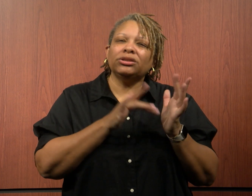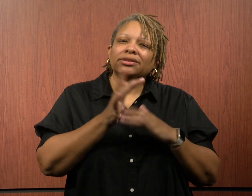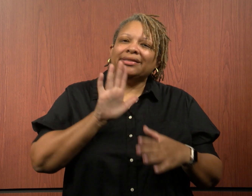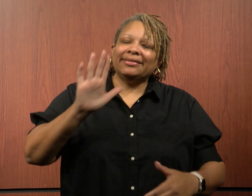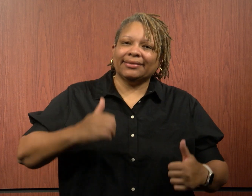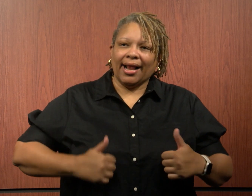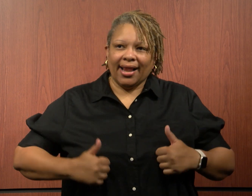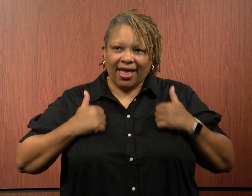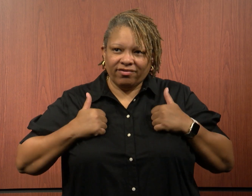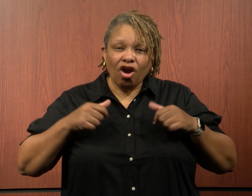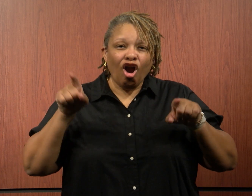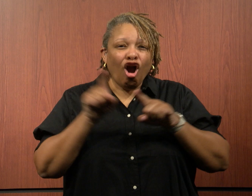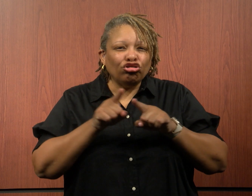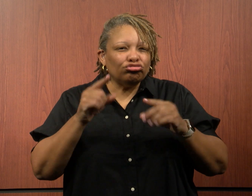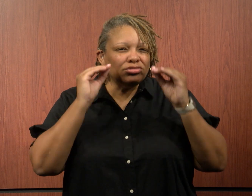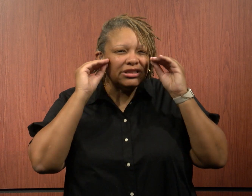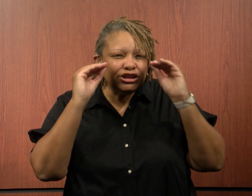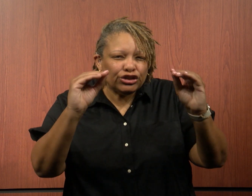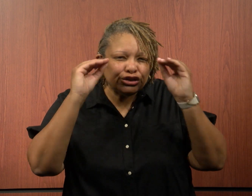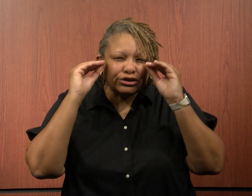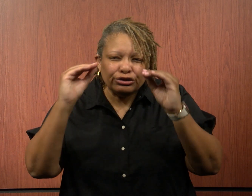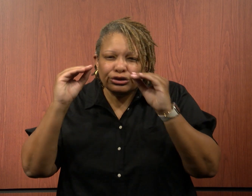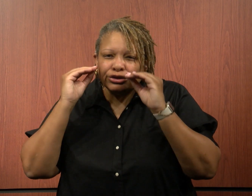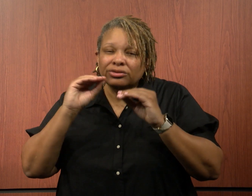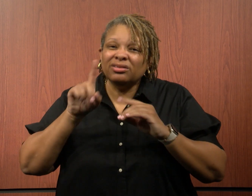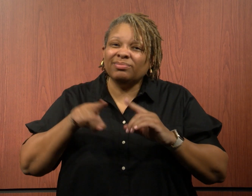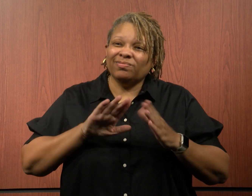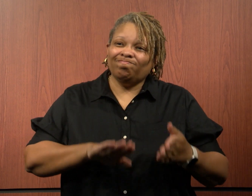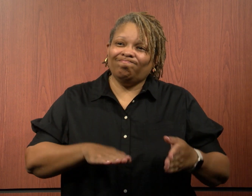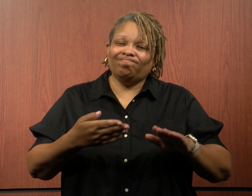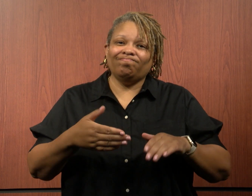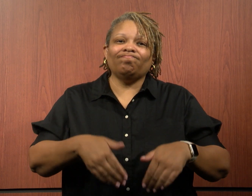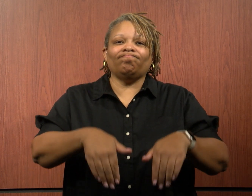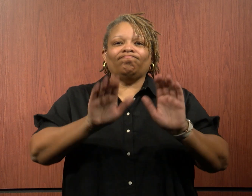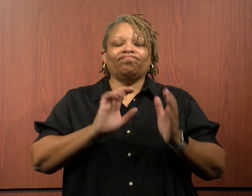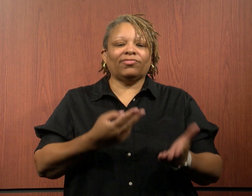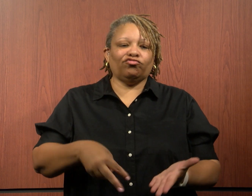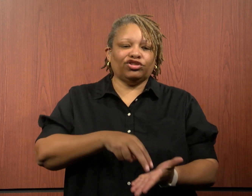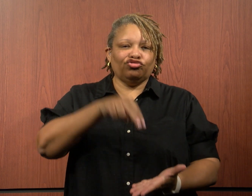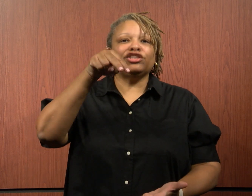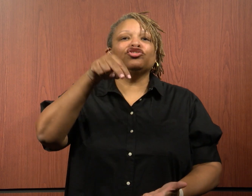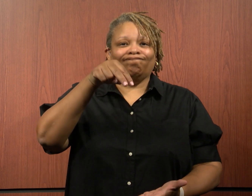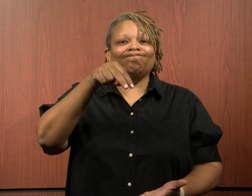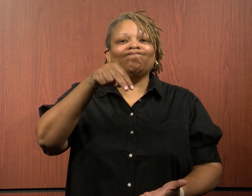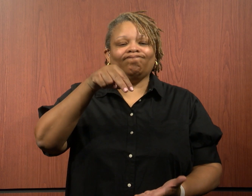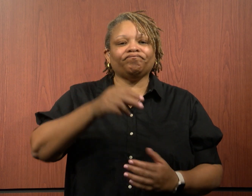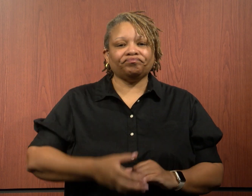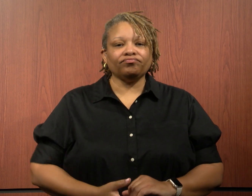They also chronicle his death, resurrection, and ascension into heaven. Imagine watching the same movie